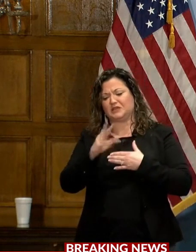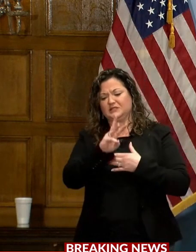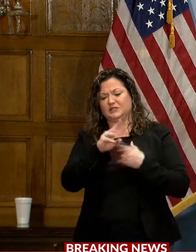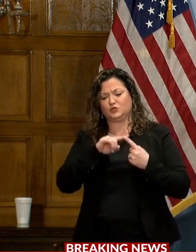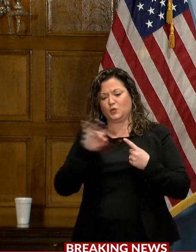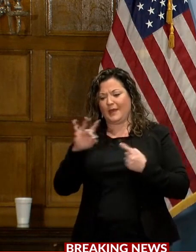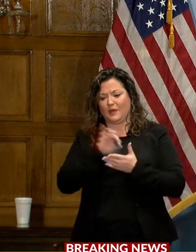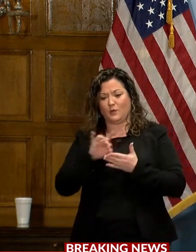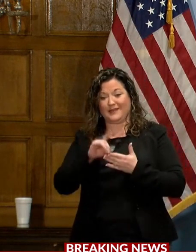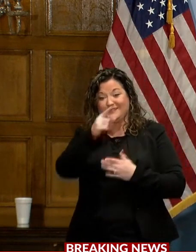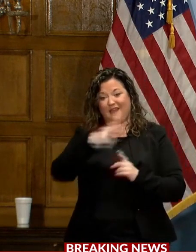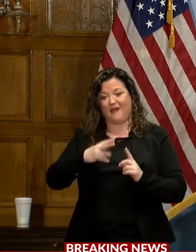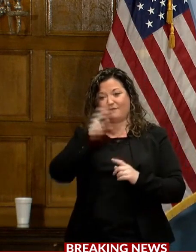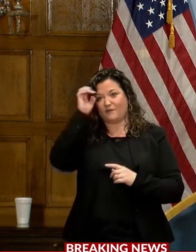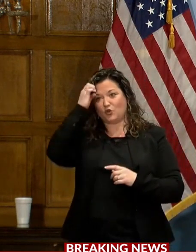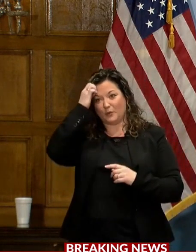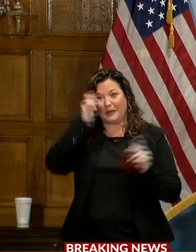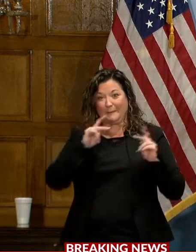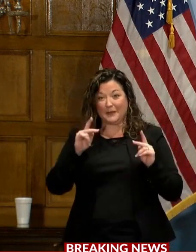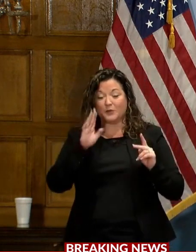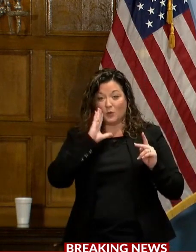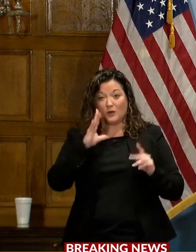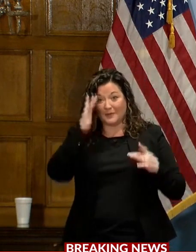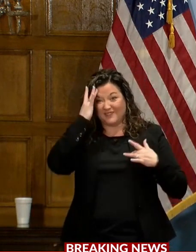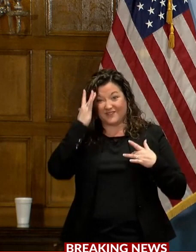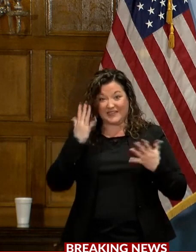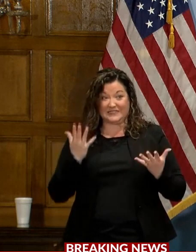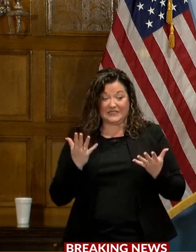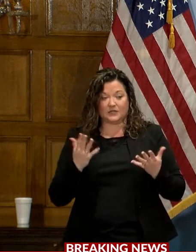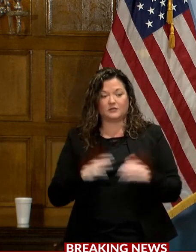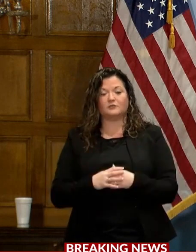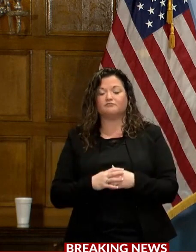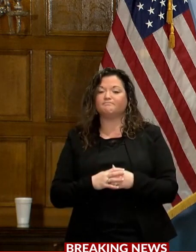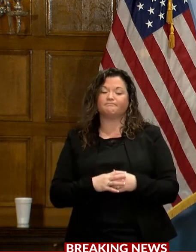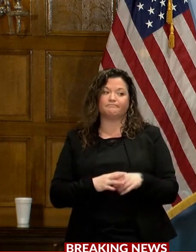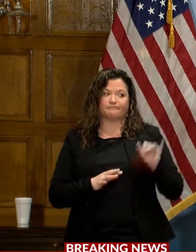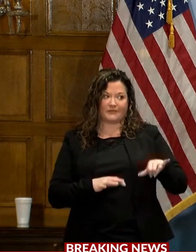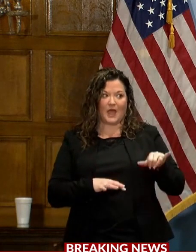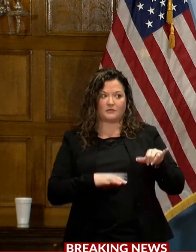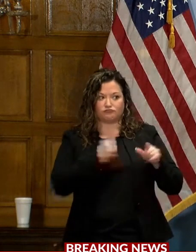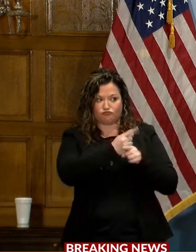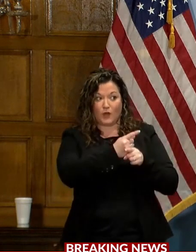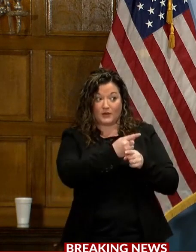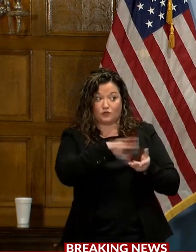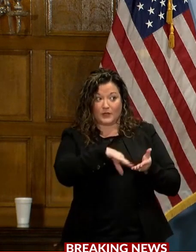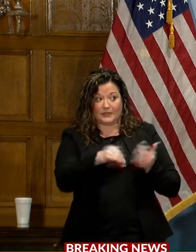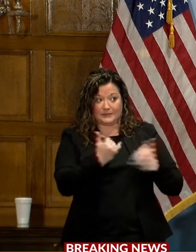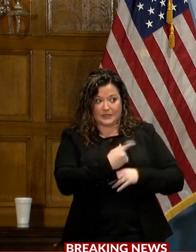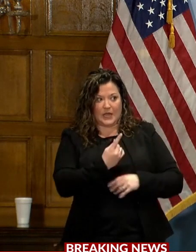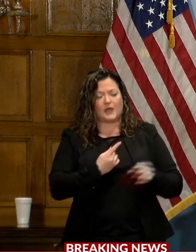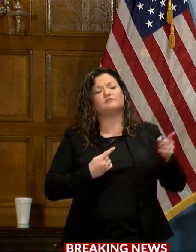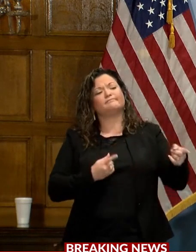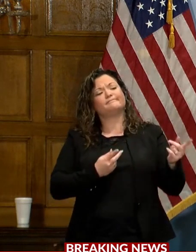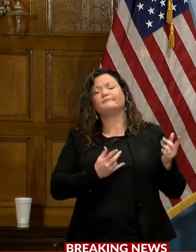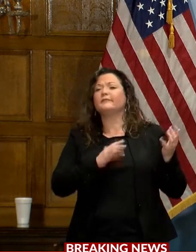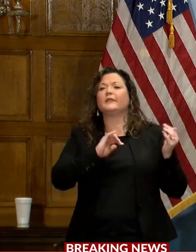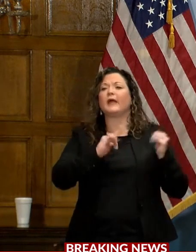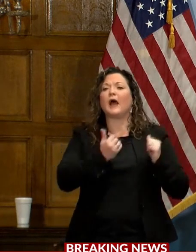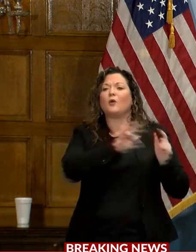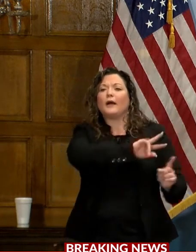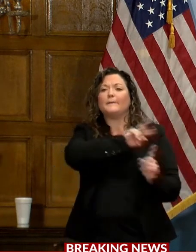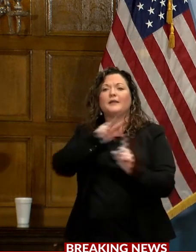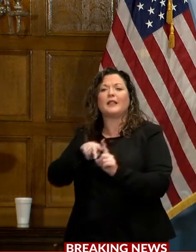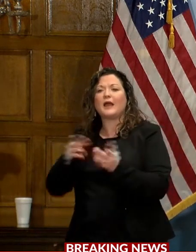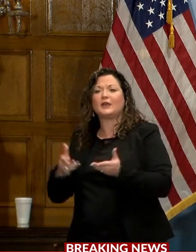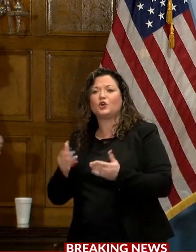of all Europeans might be infected with COVID. That's correct. That was released today. So, What does that mean for Arkansas? well, it means that